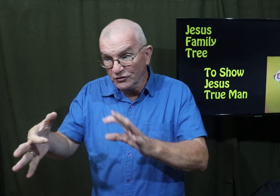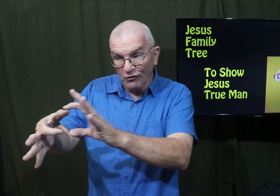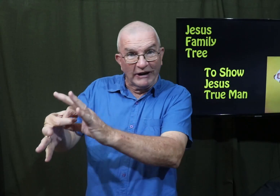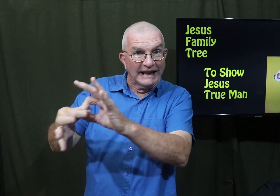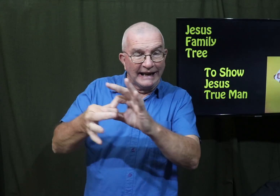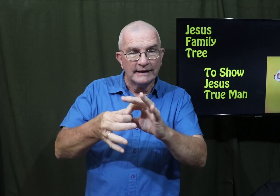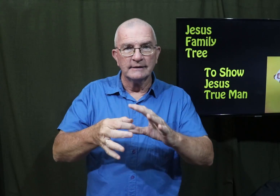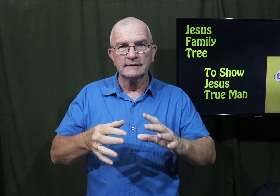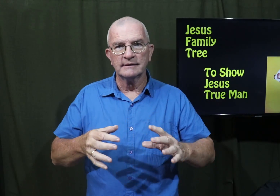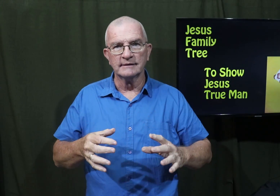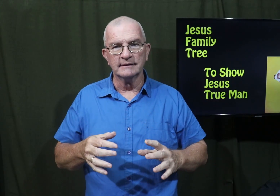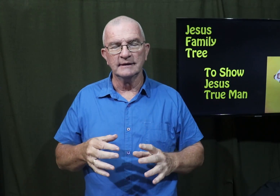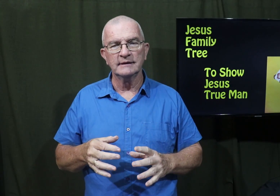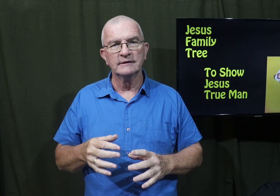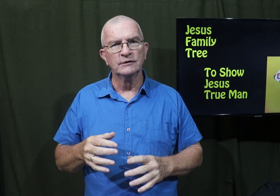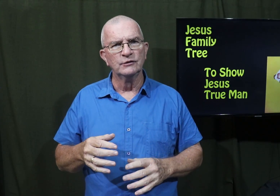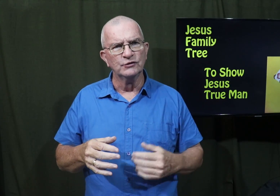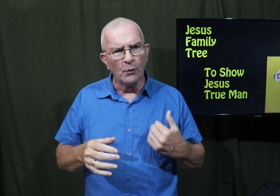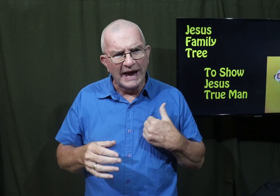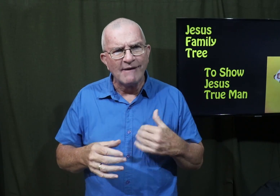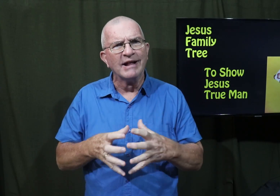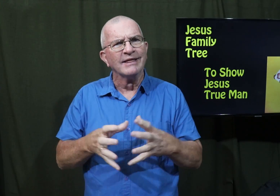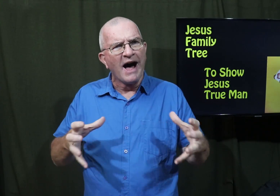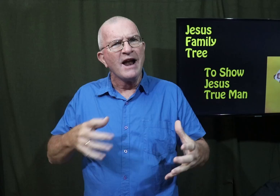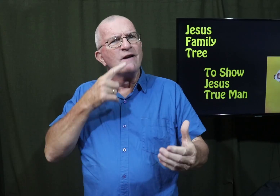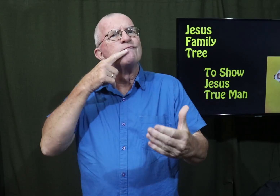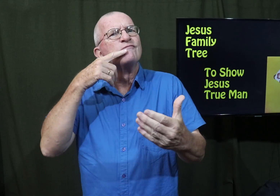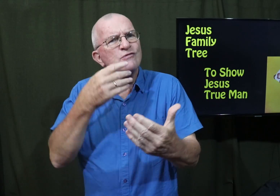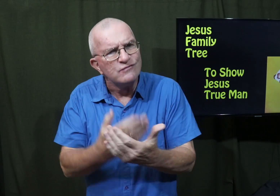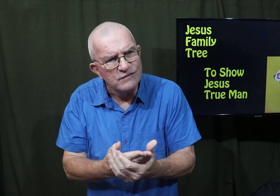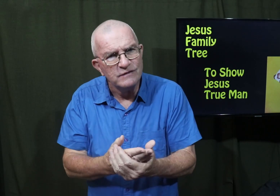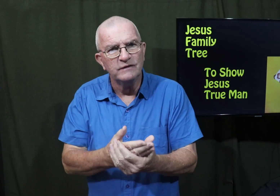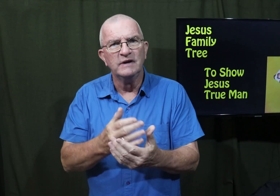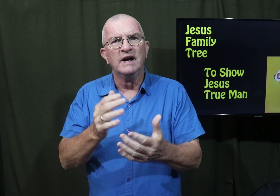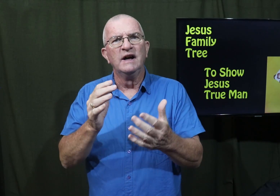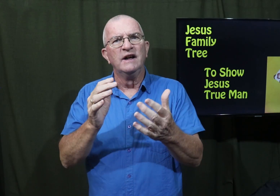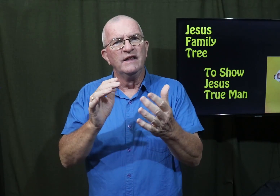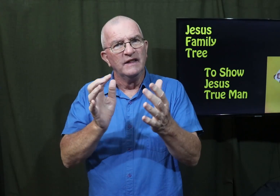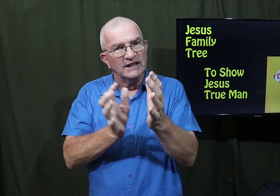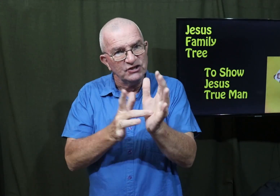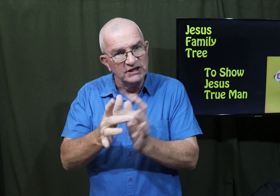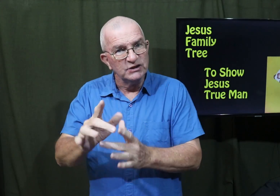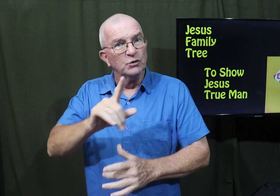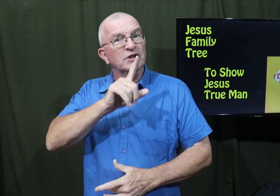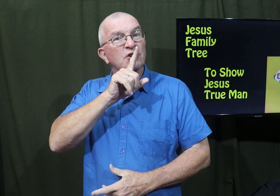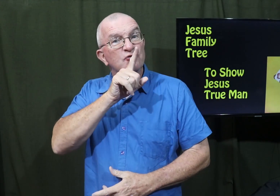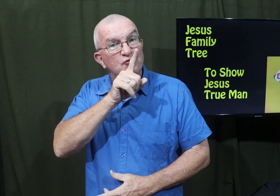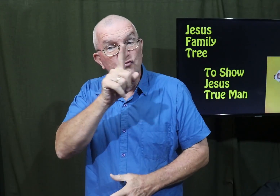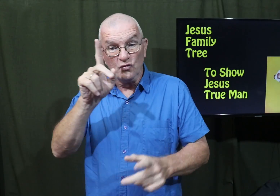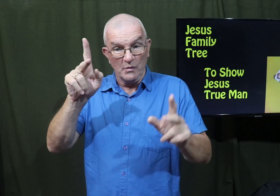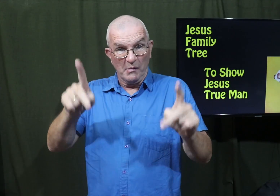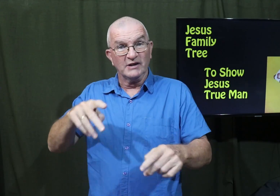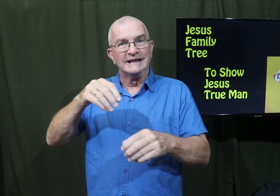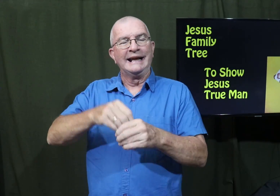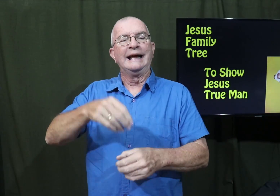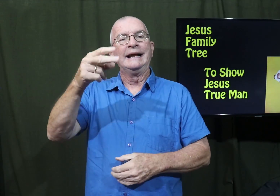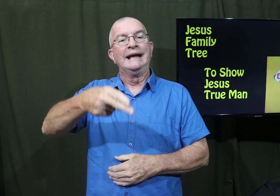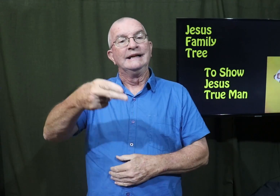his own that he was related to it's proof that Jesus was truly a person